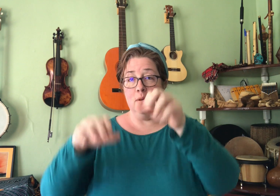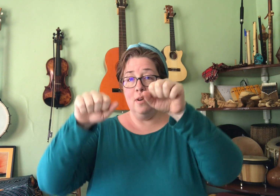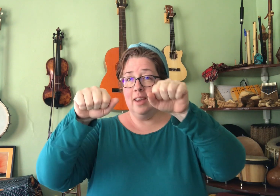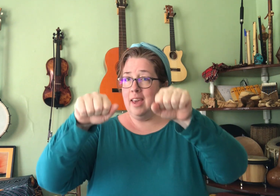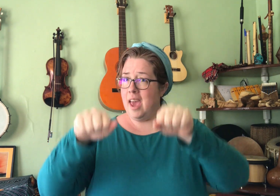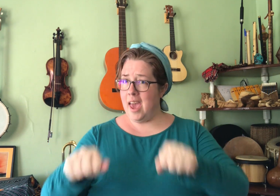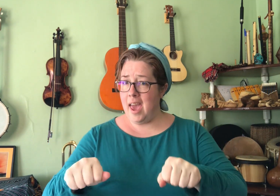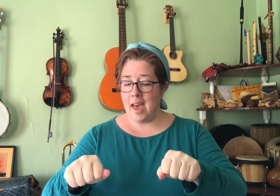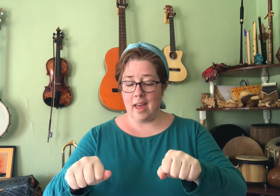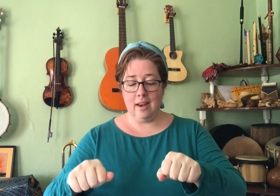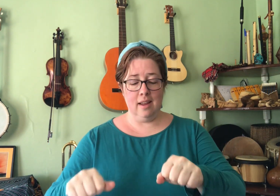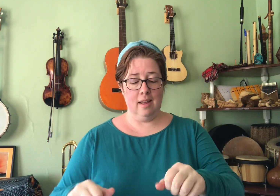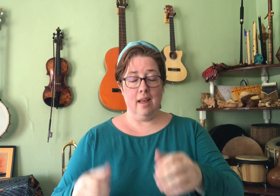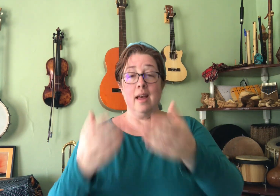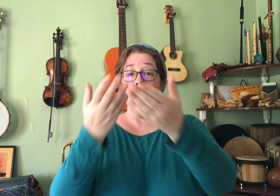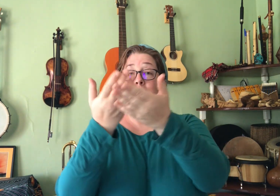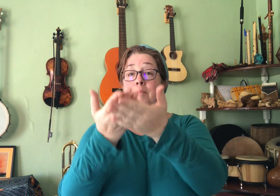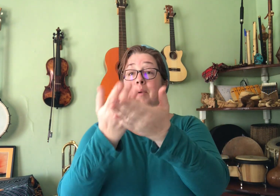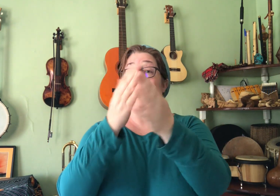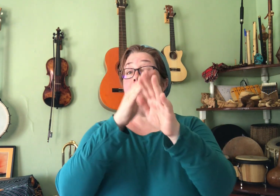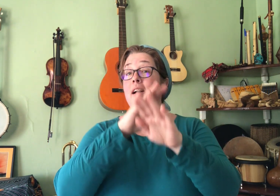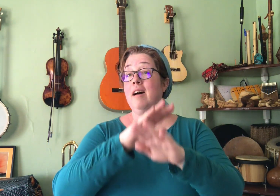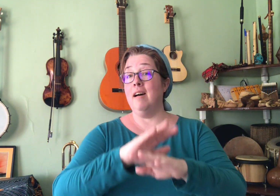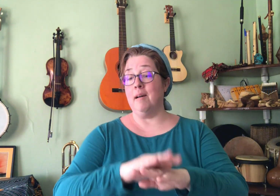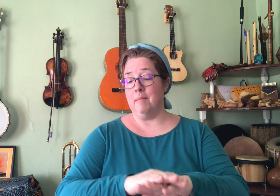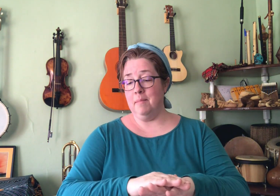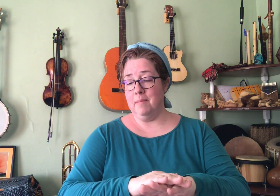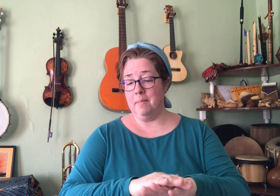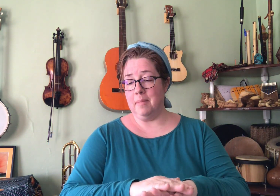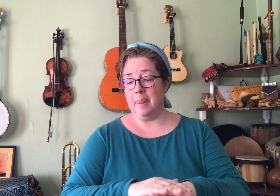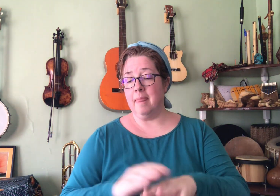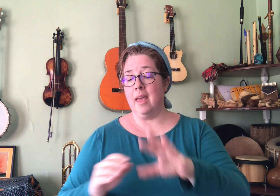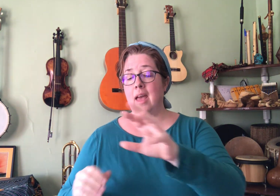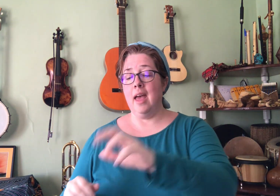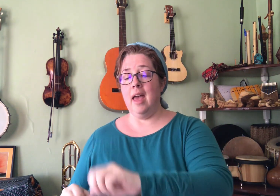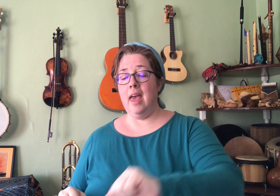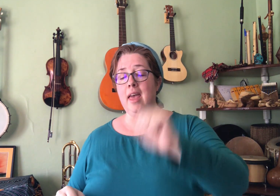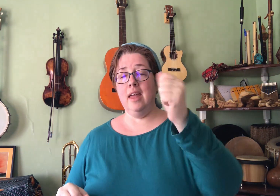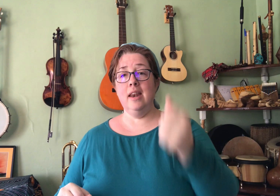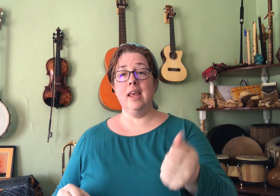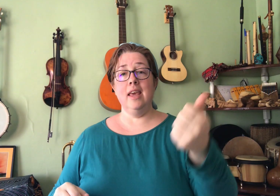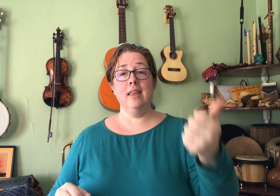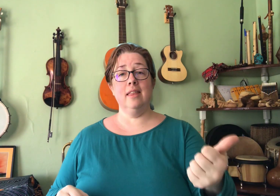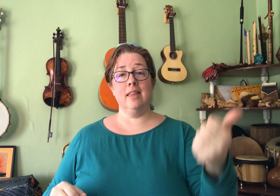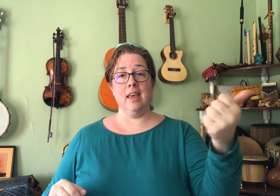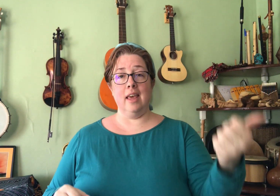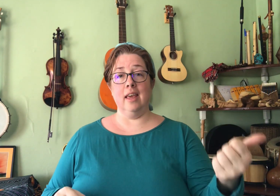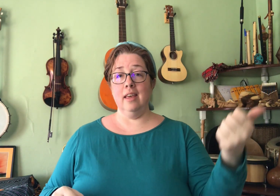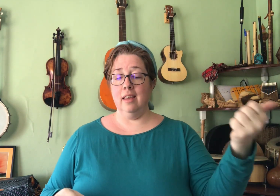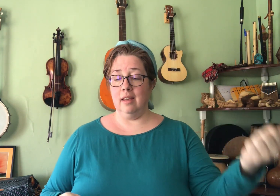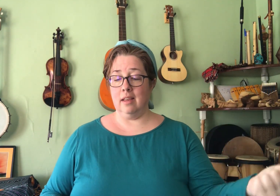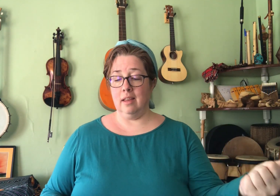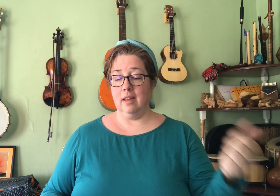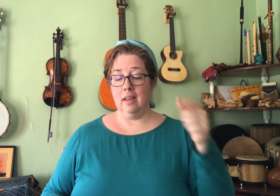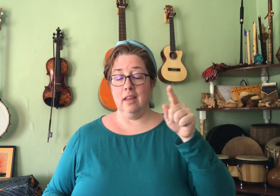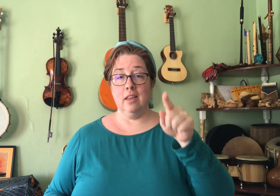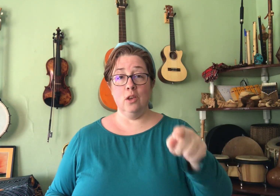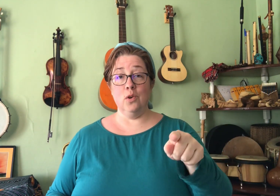can become anything you